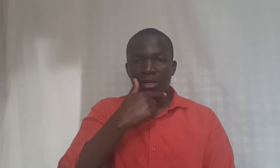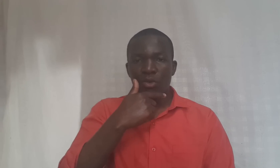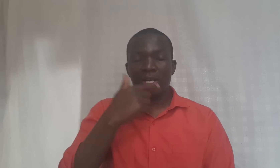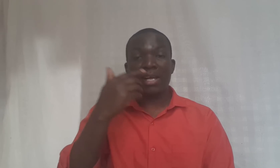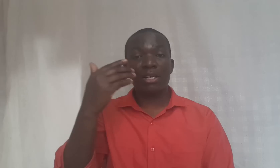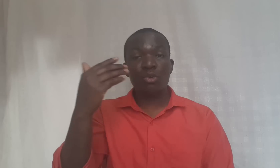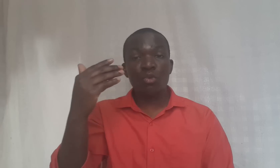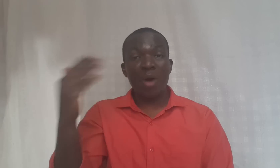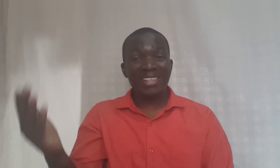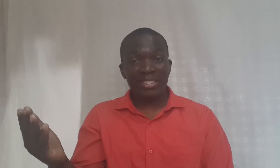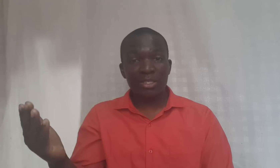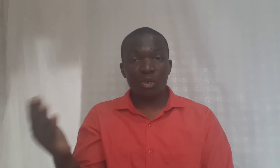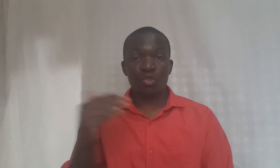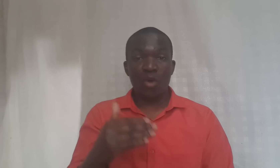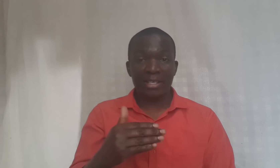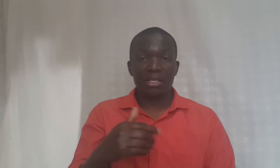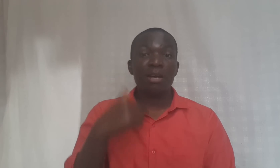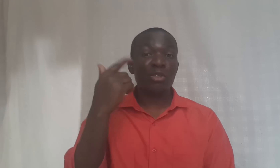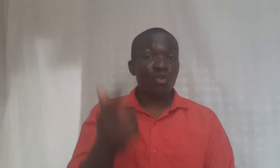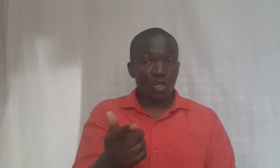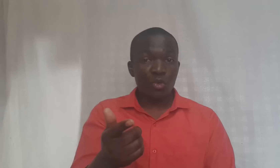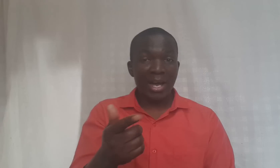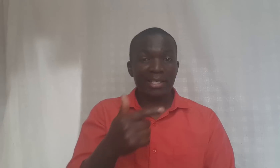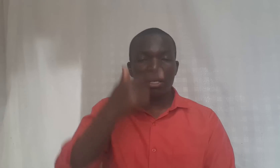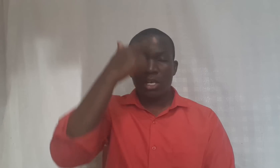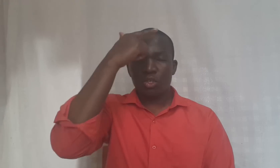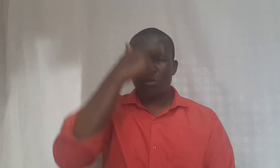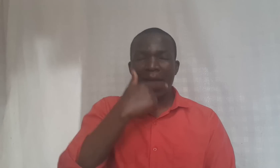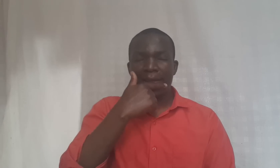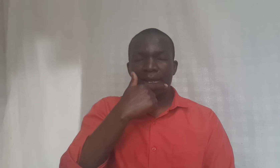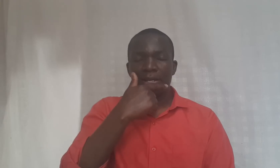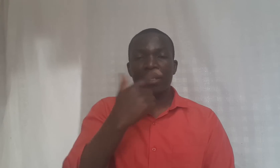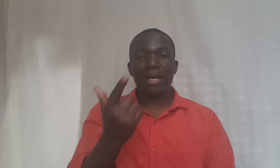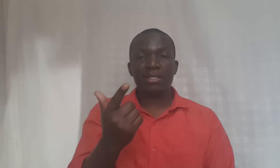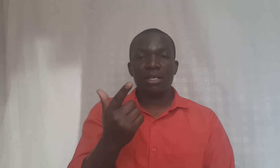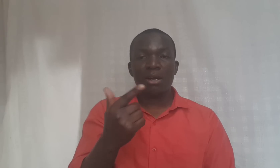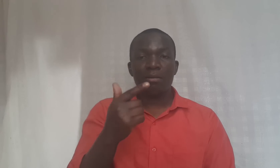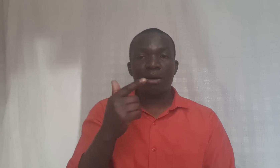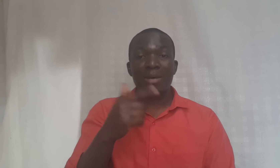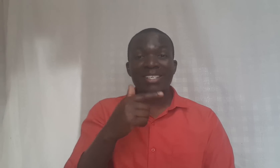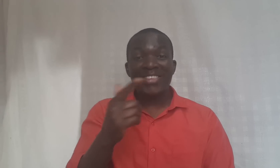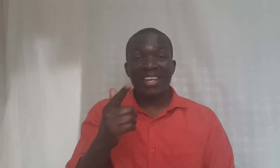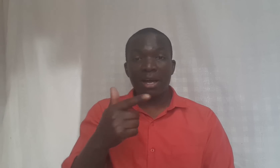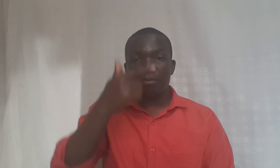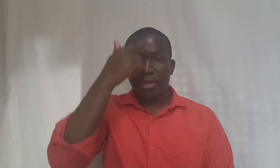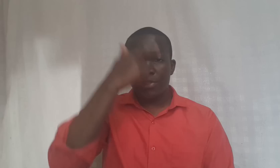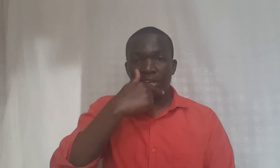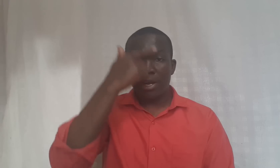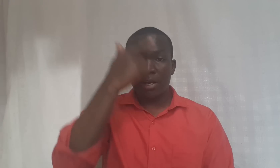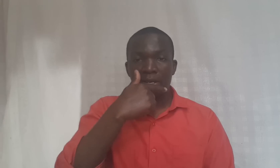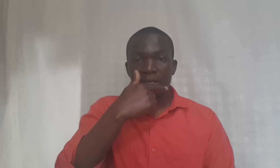You can either do once or twice, but you close your eyes. So blind, like that. But Thika, Thika, like